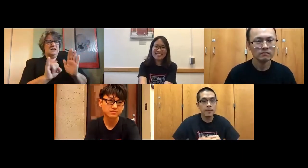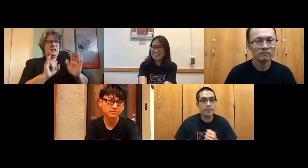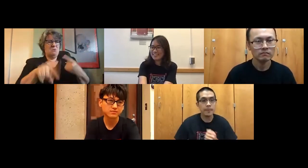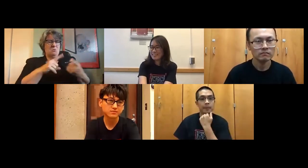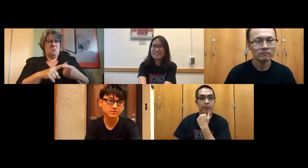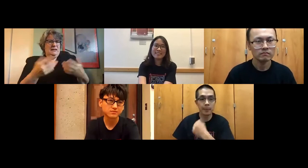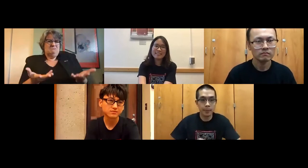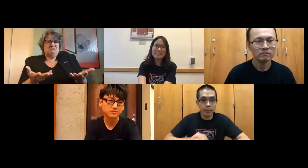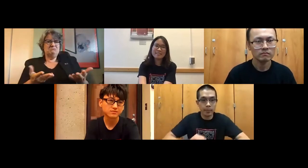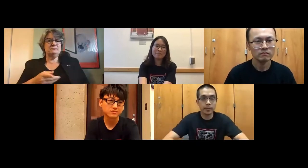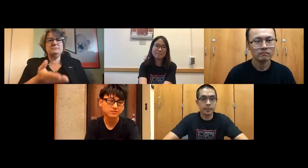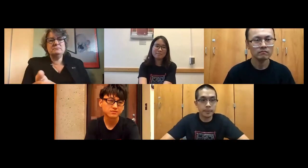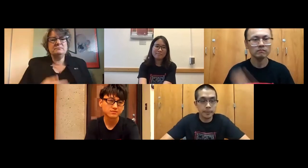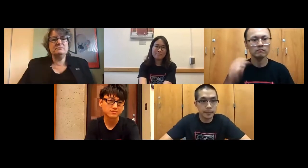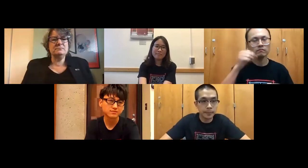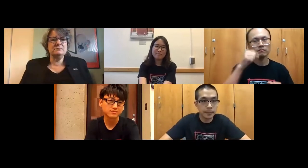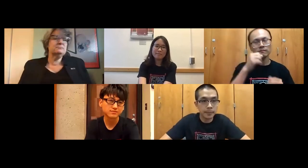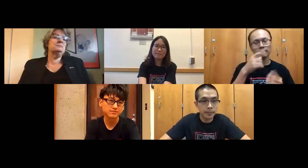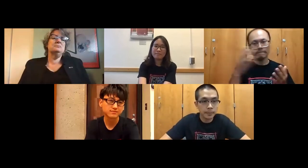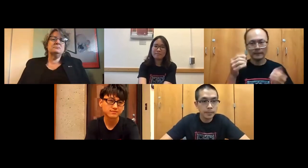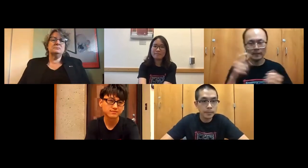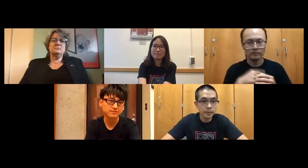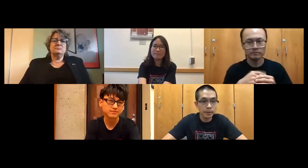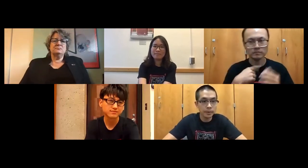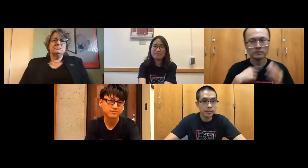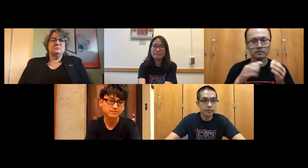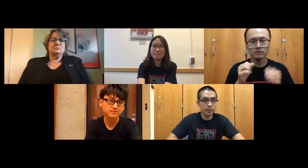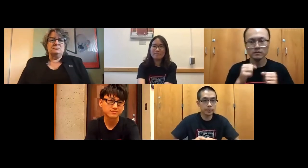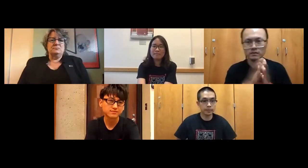deaf identity and like growing up in China?